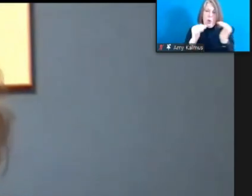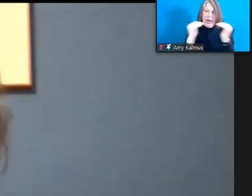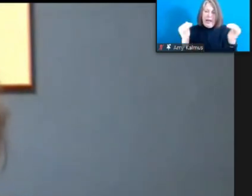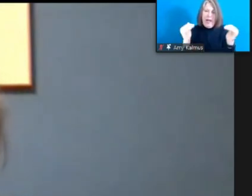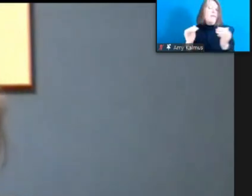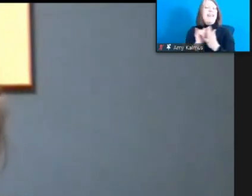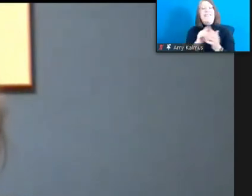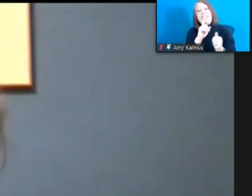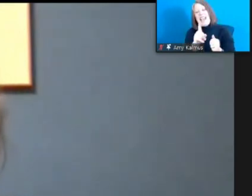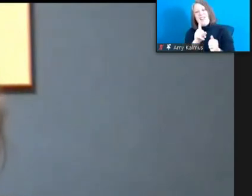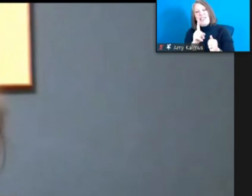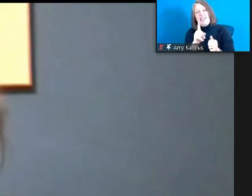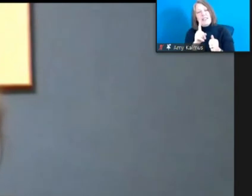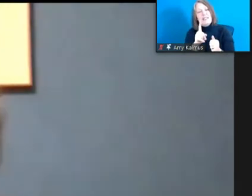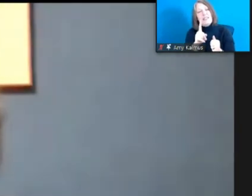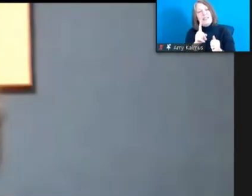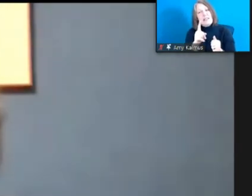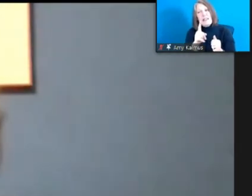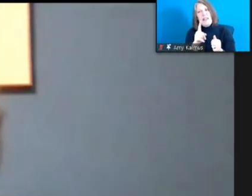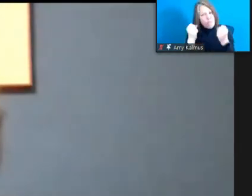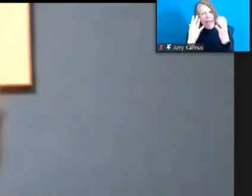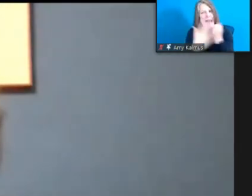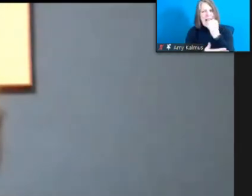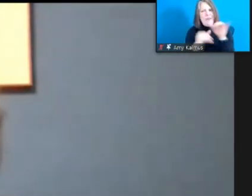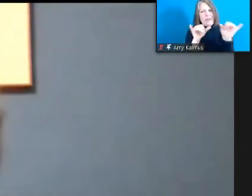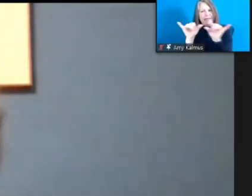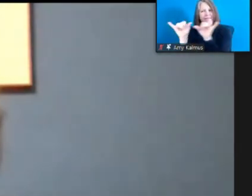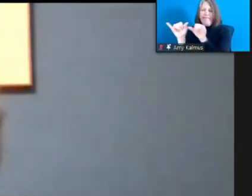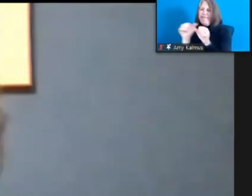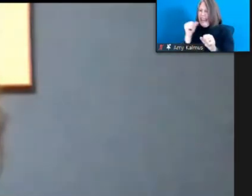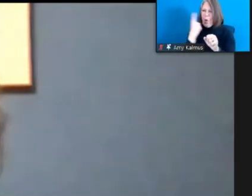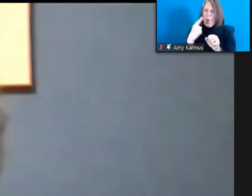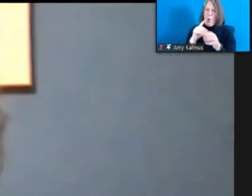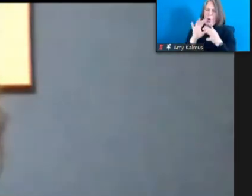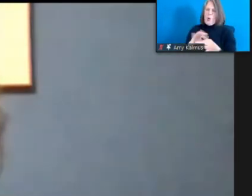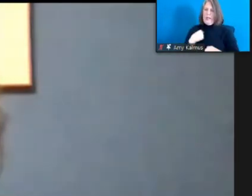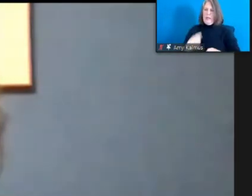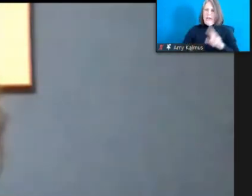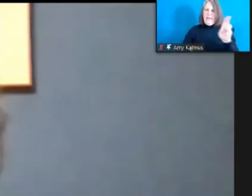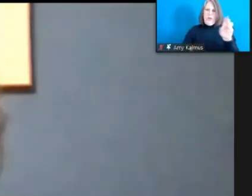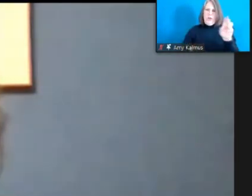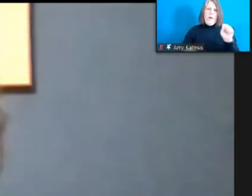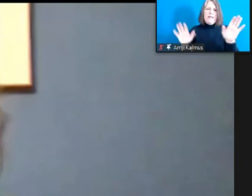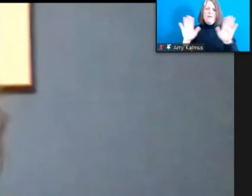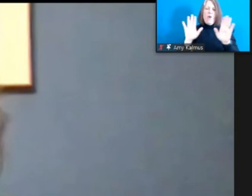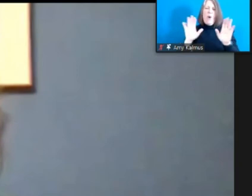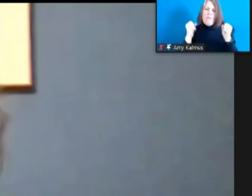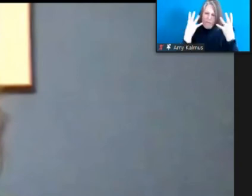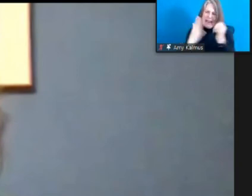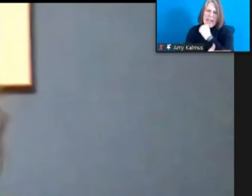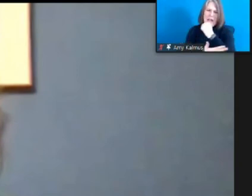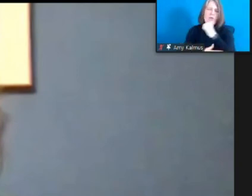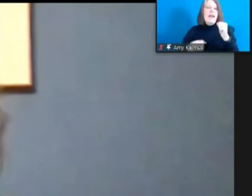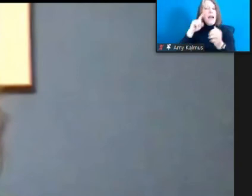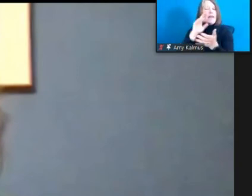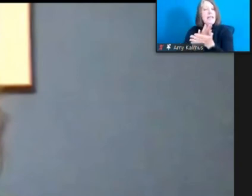this actually is a phenomenon in many countries, not just related to China and the United States. And I believe it's